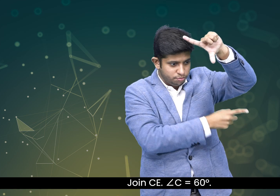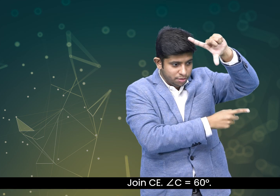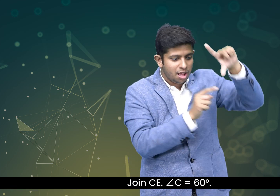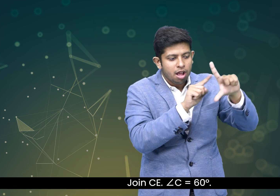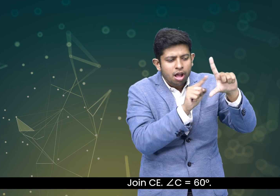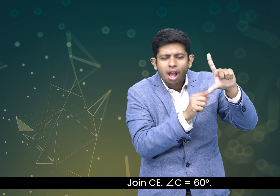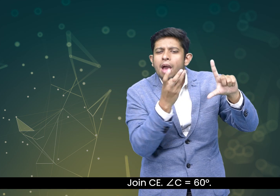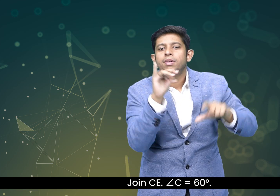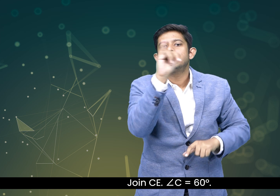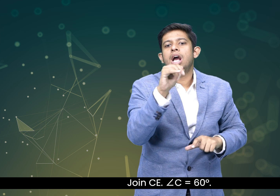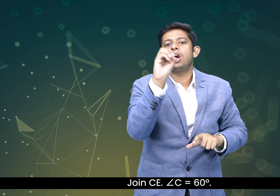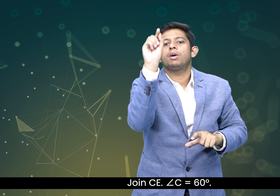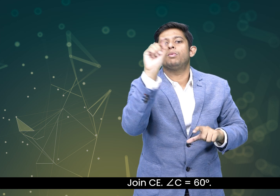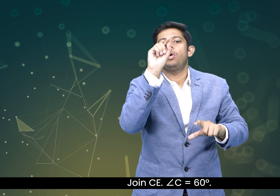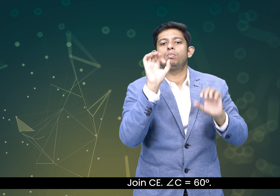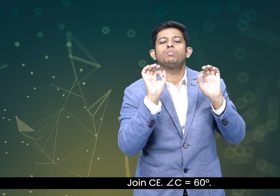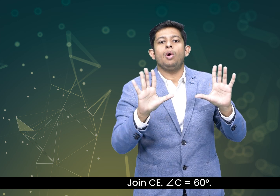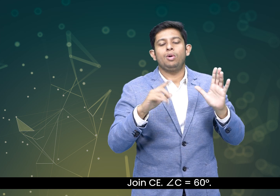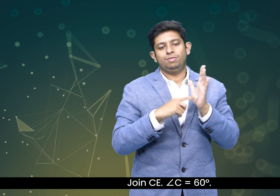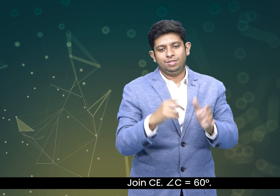Angle C is equal to 60 degrees.